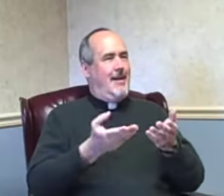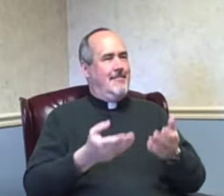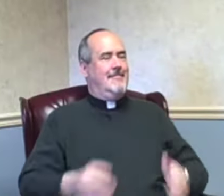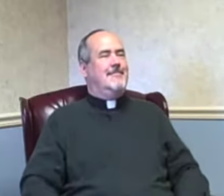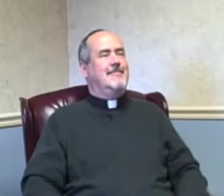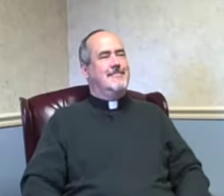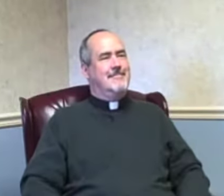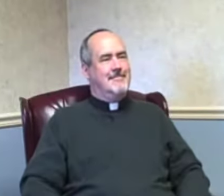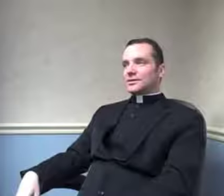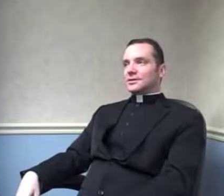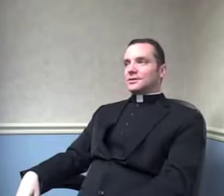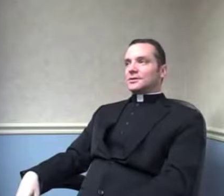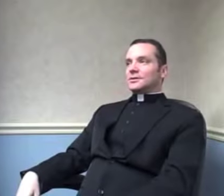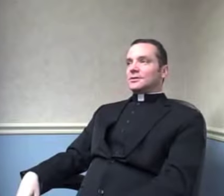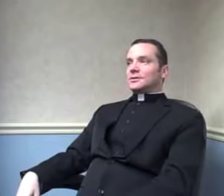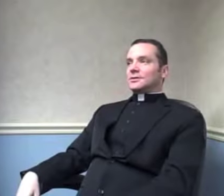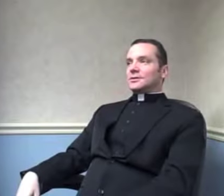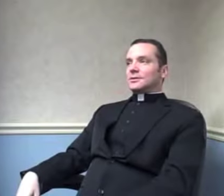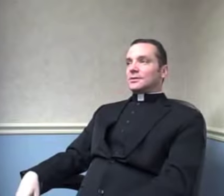Tell me what you like best about World Youth Day.